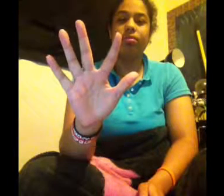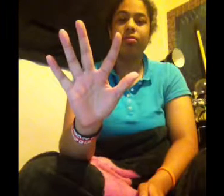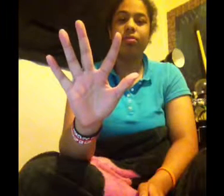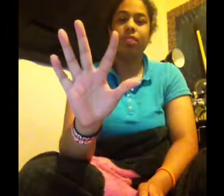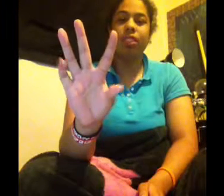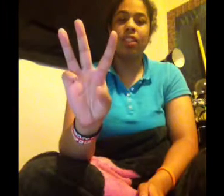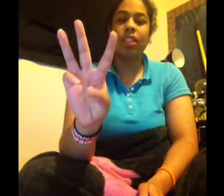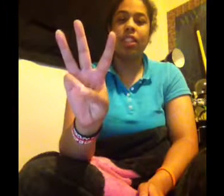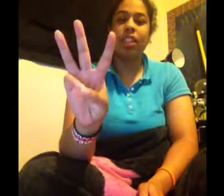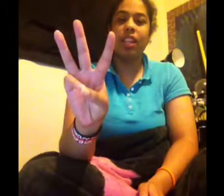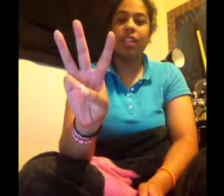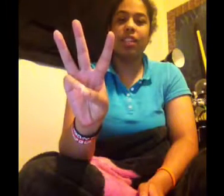6